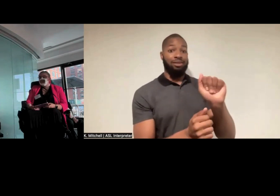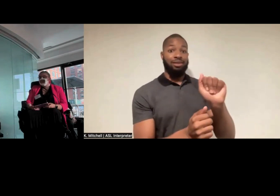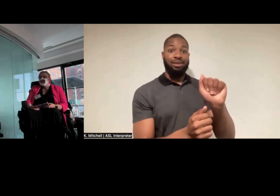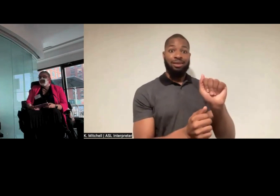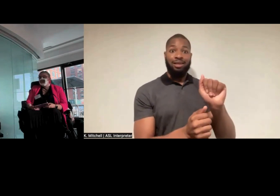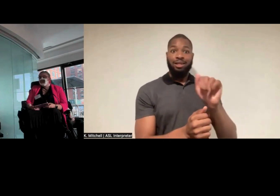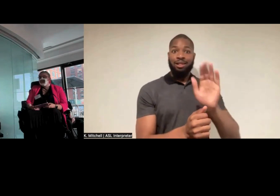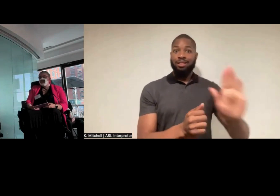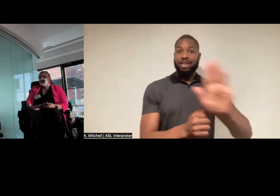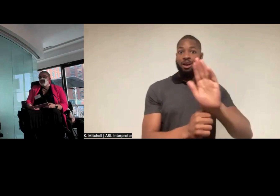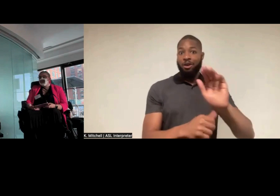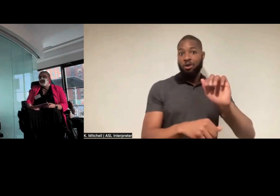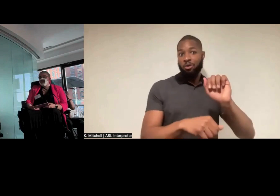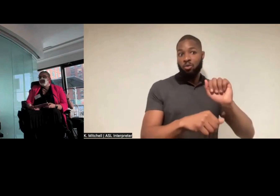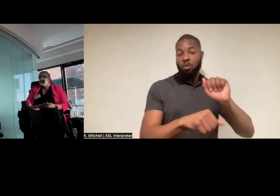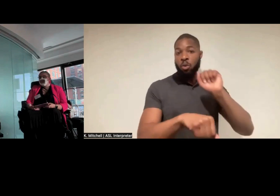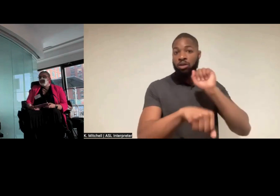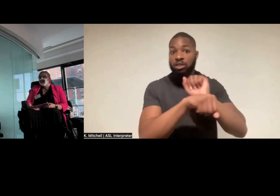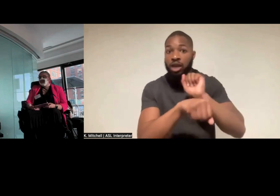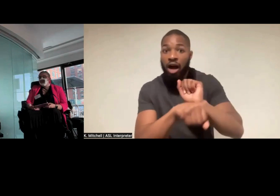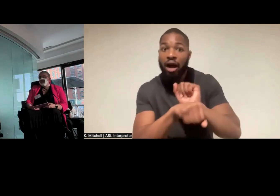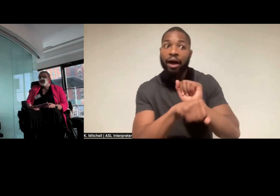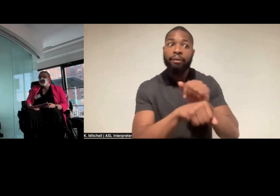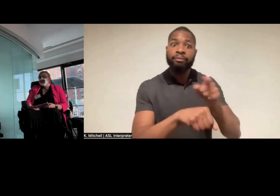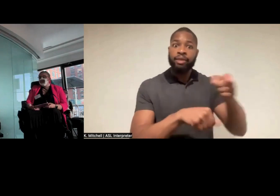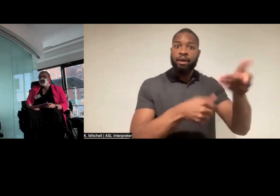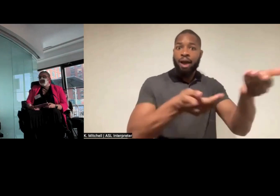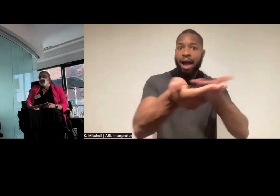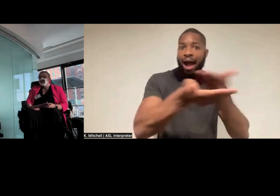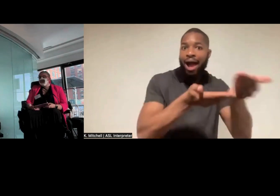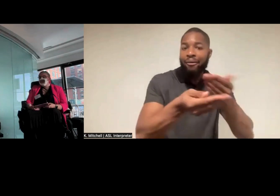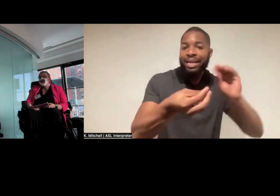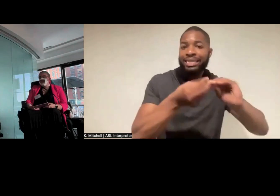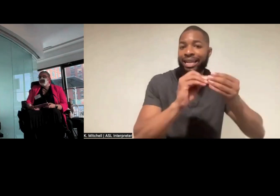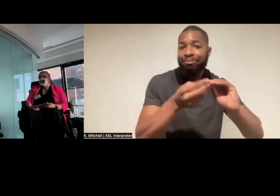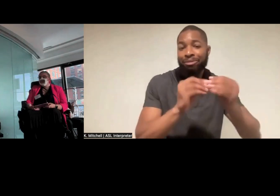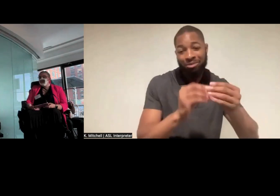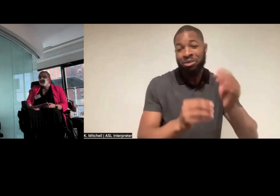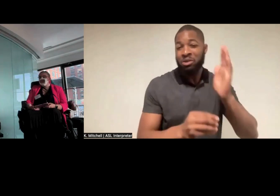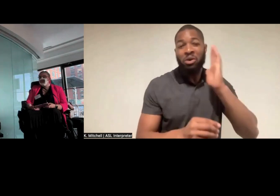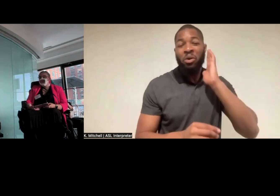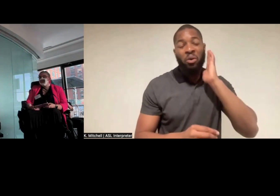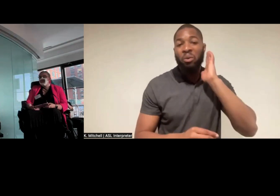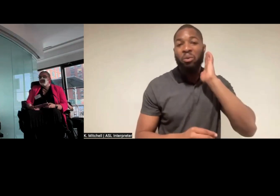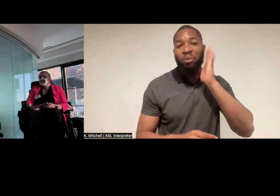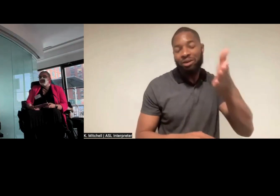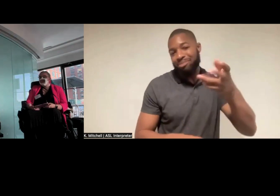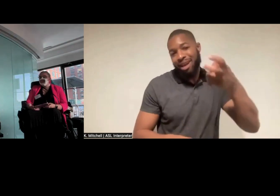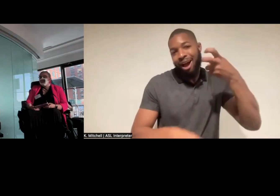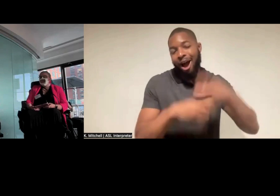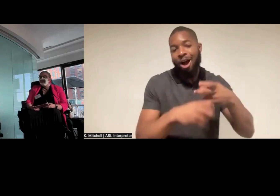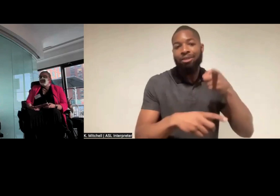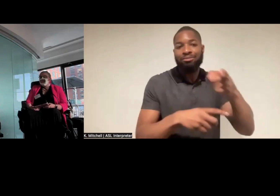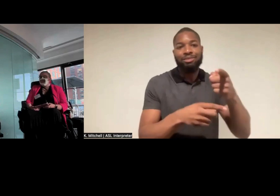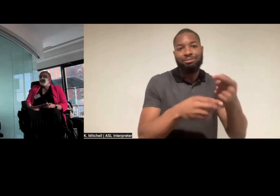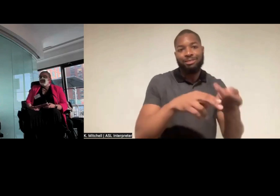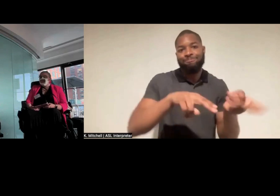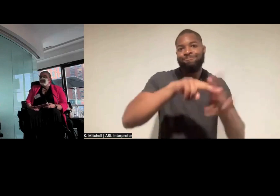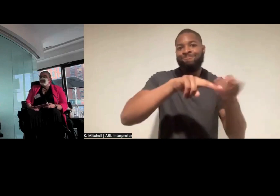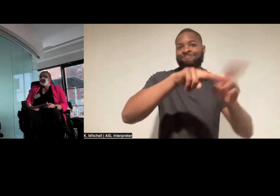be barred from a lot of jobs because of that, because workplaces are